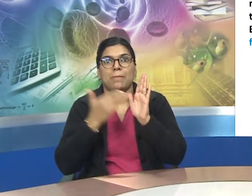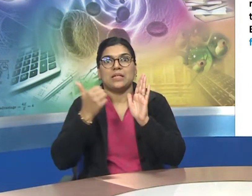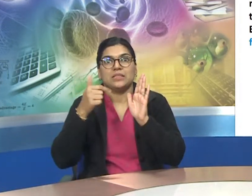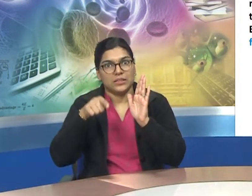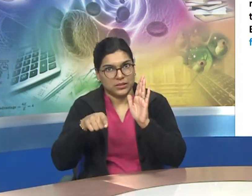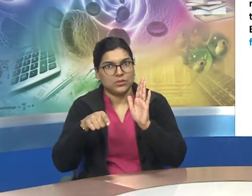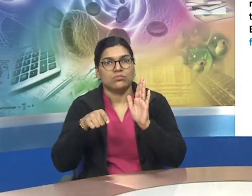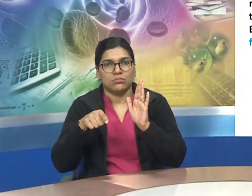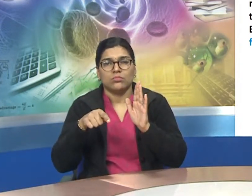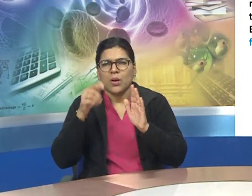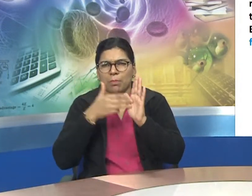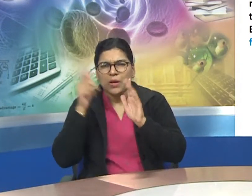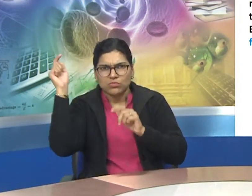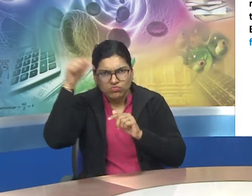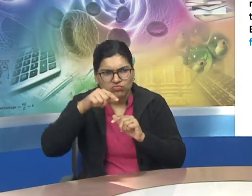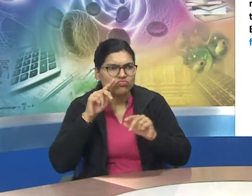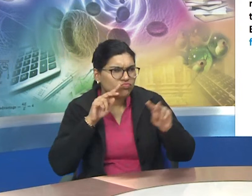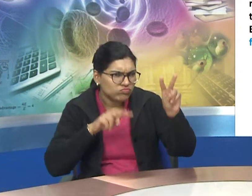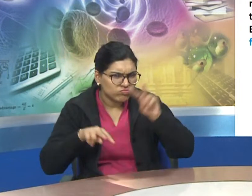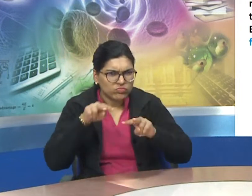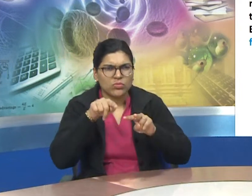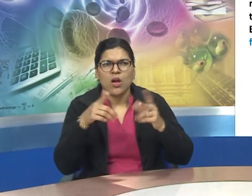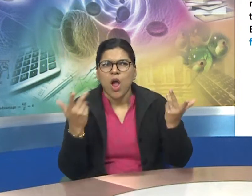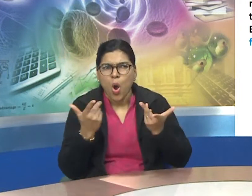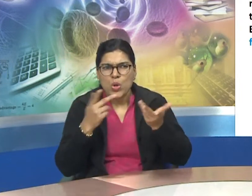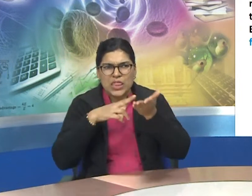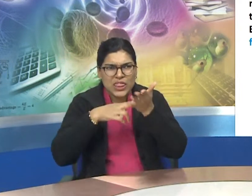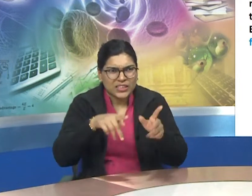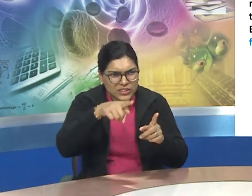India, we all have a reason to be proud.